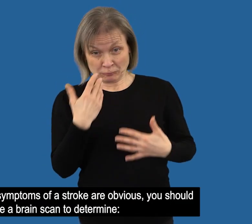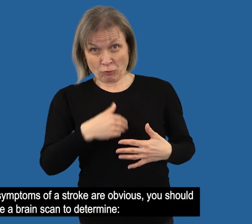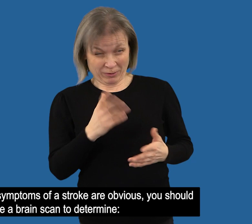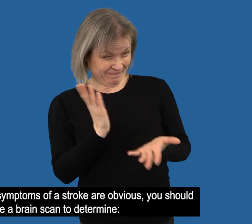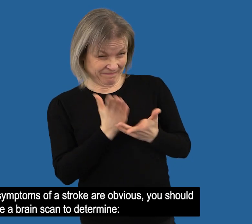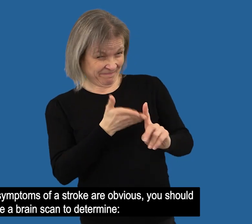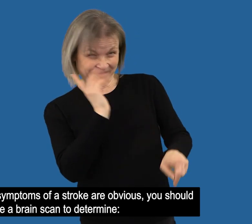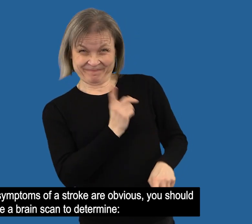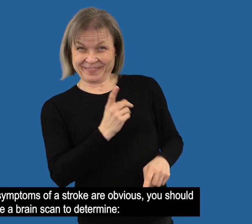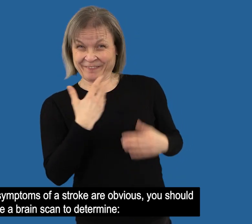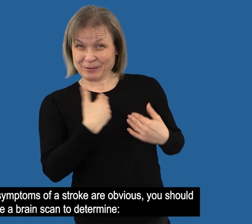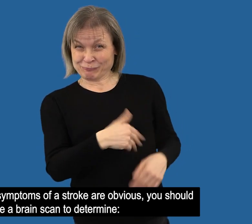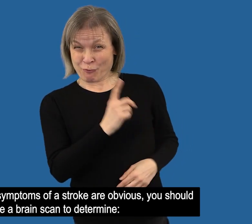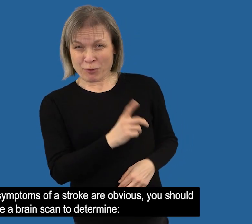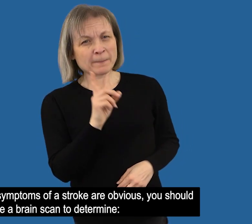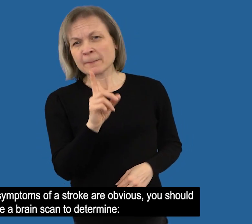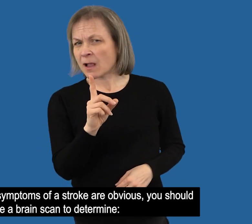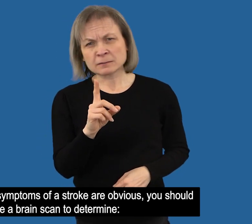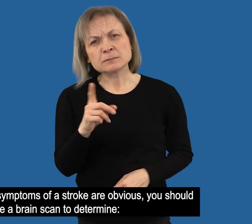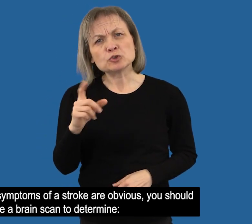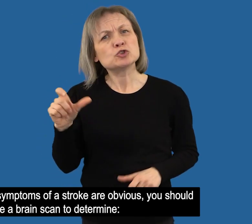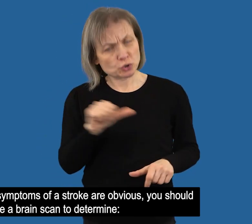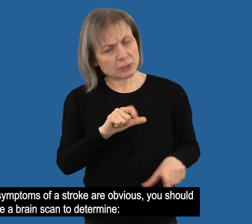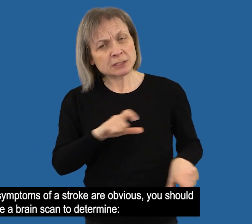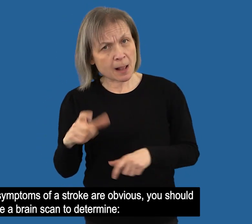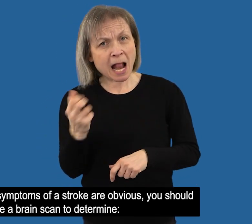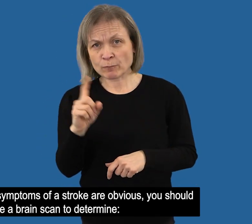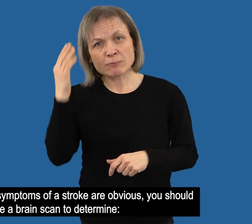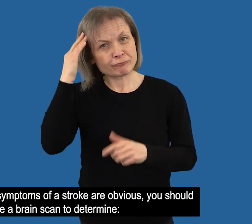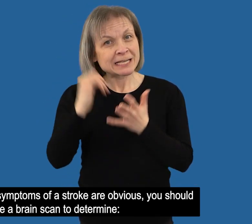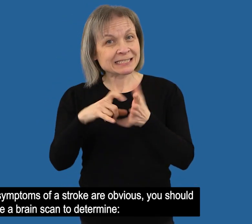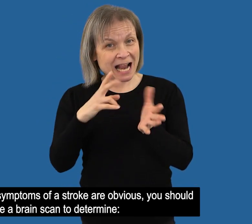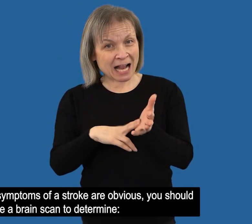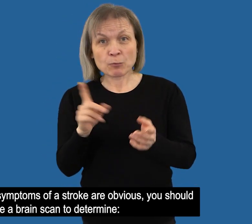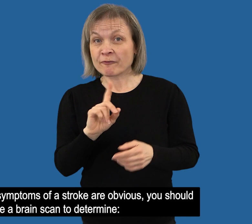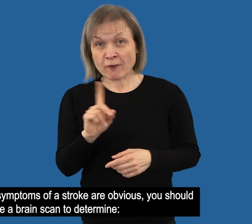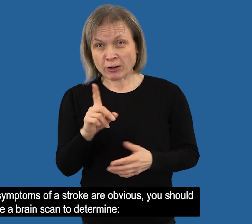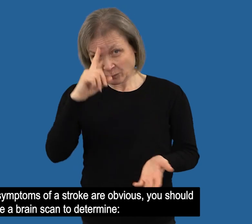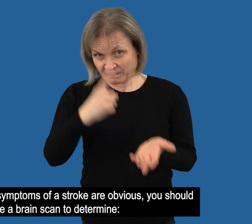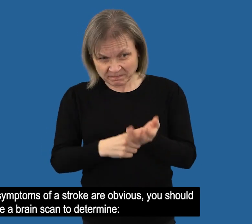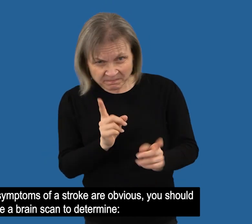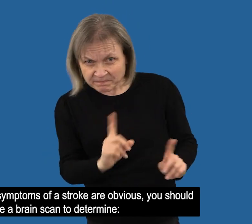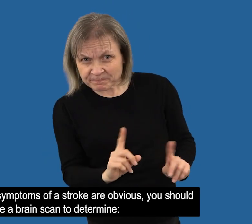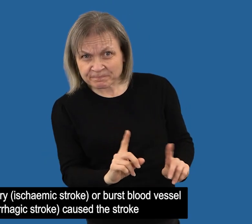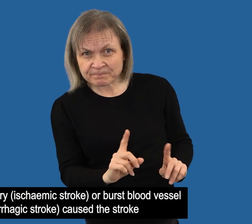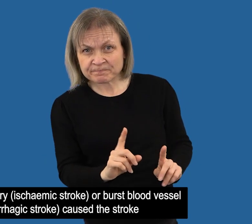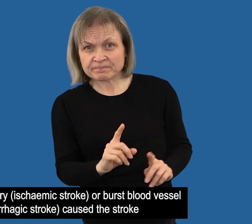Even if the physical symptoms of a stroke are obvious, you should have a brain scan to determine if a blocked artery,